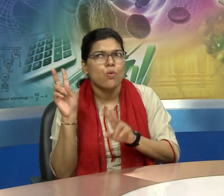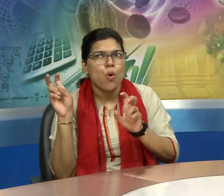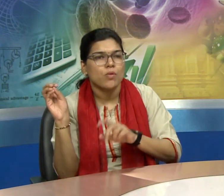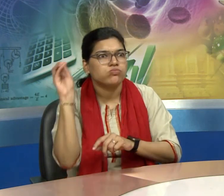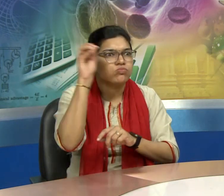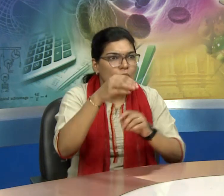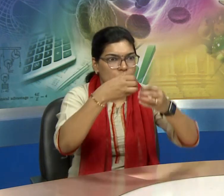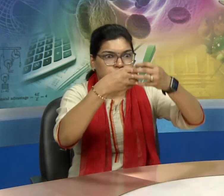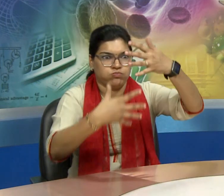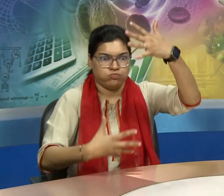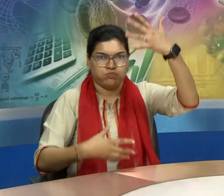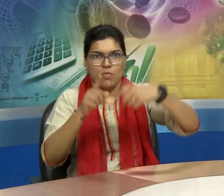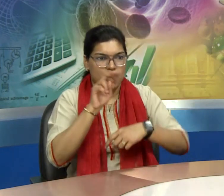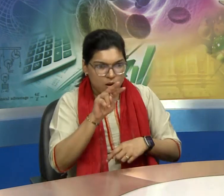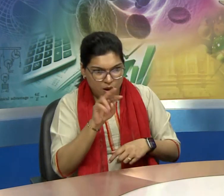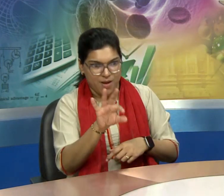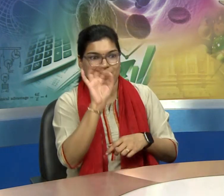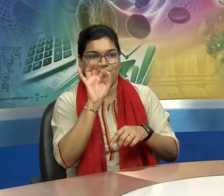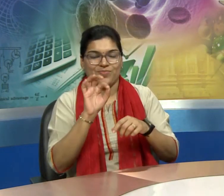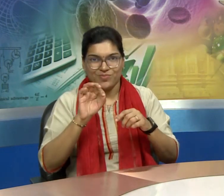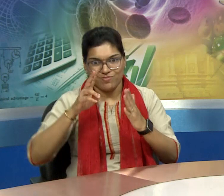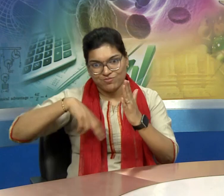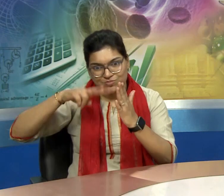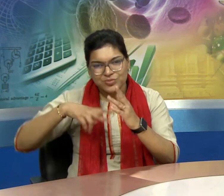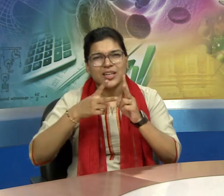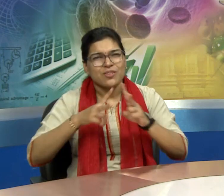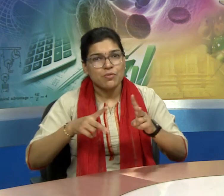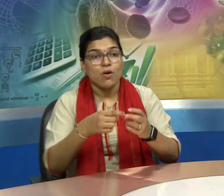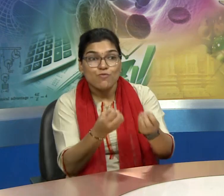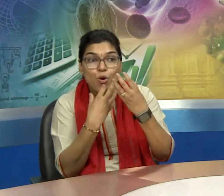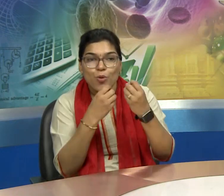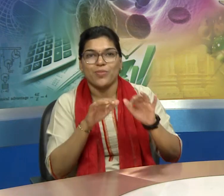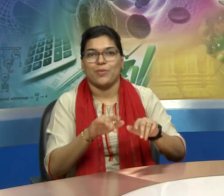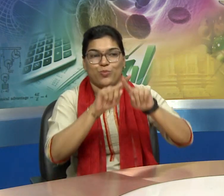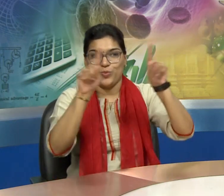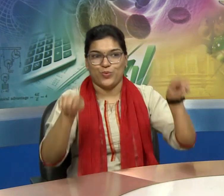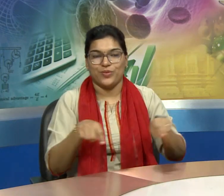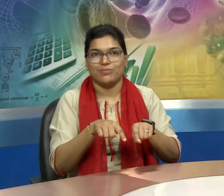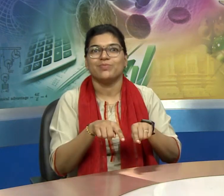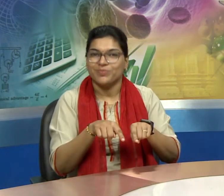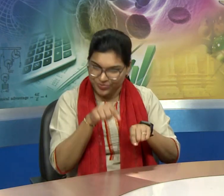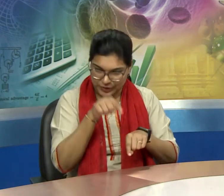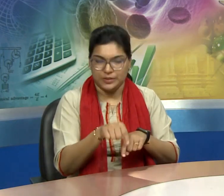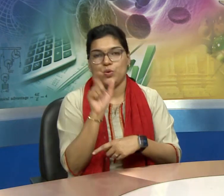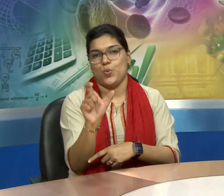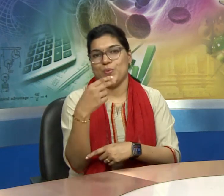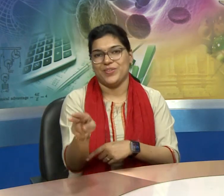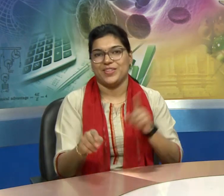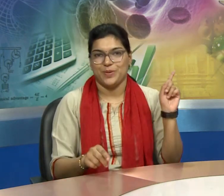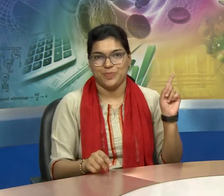through ICT, whether it is dance, whether it is any information from any corner of the